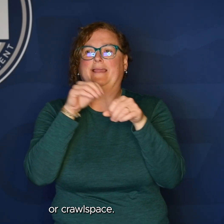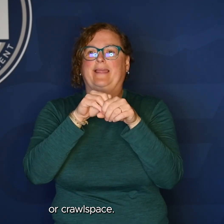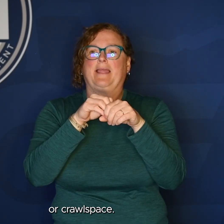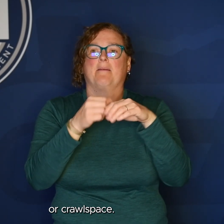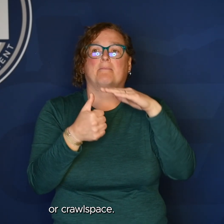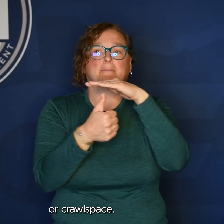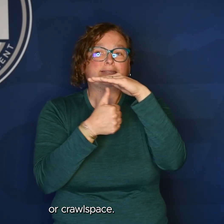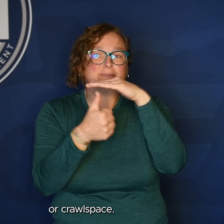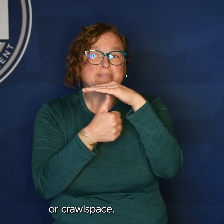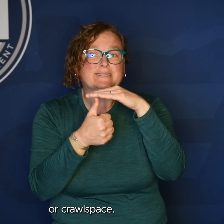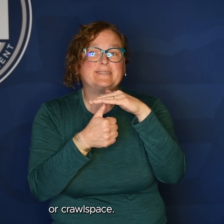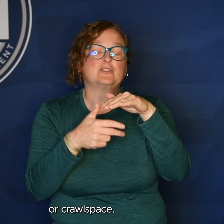space.